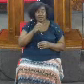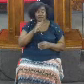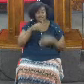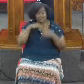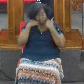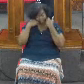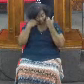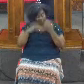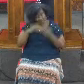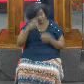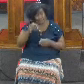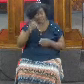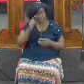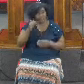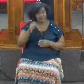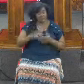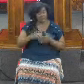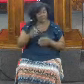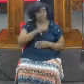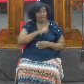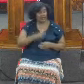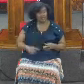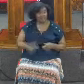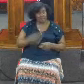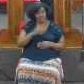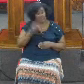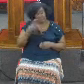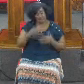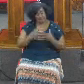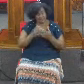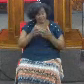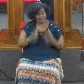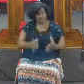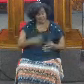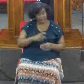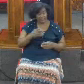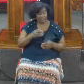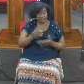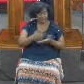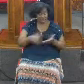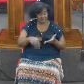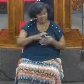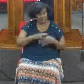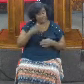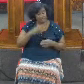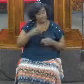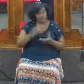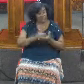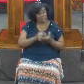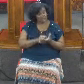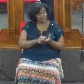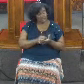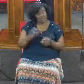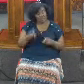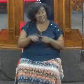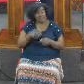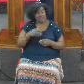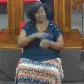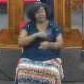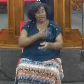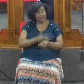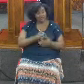the testimony of our Lord, nor of me his prisoner, but thou be partaker of the affliction of the gospel according to the power